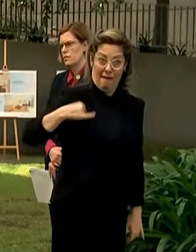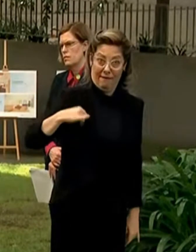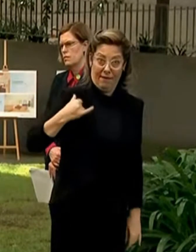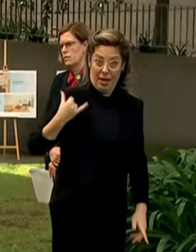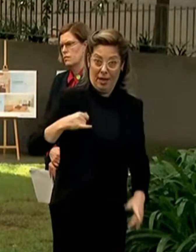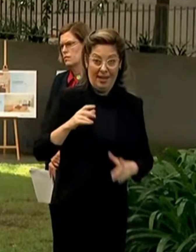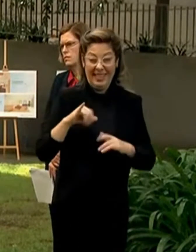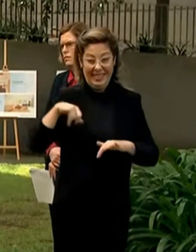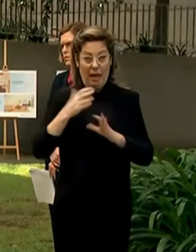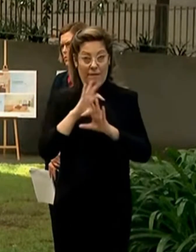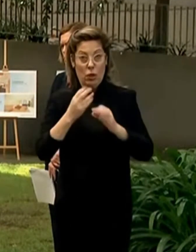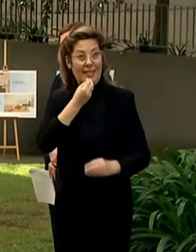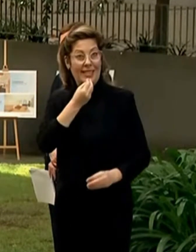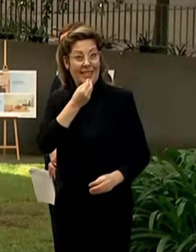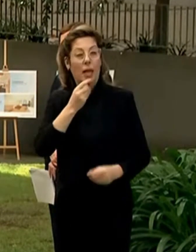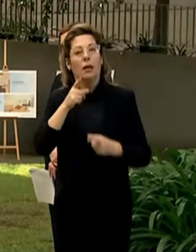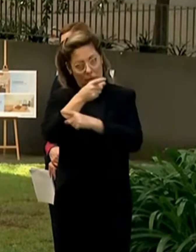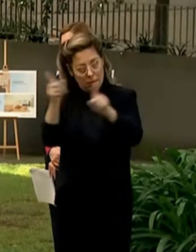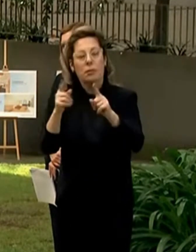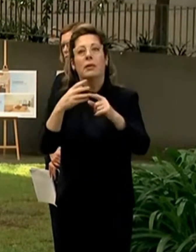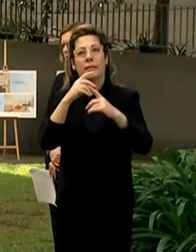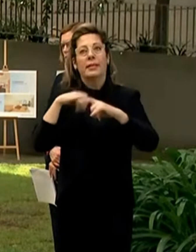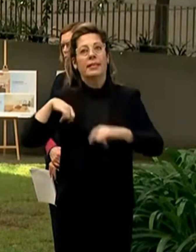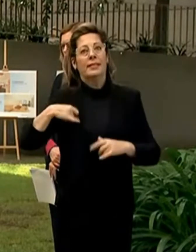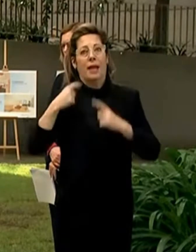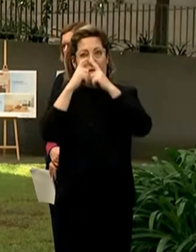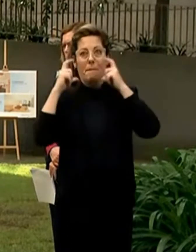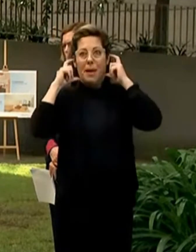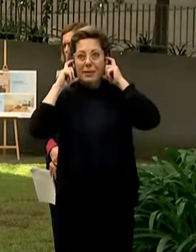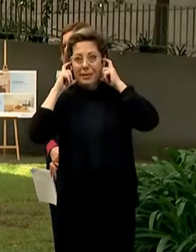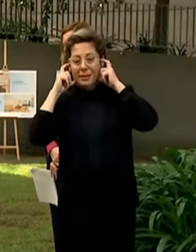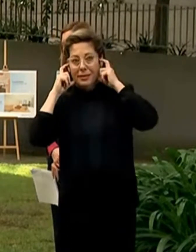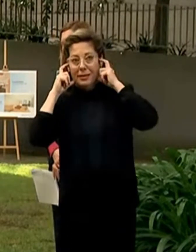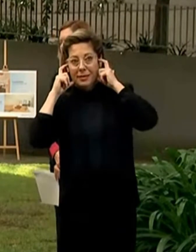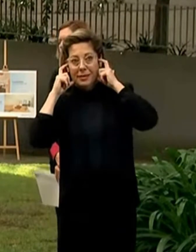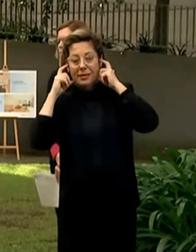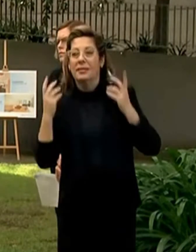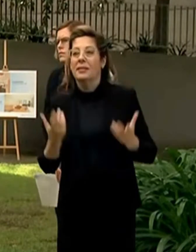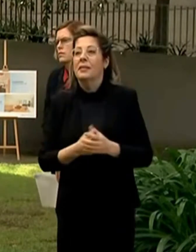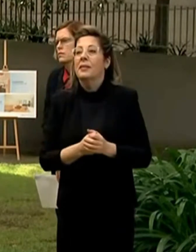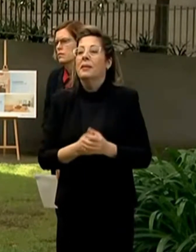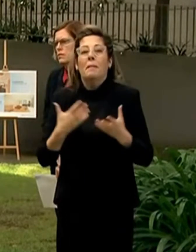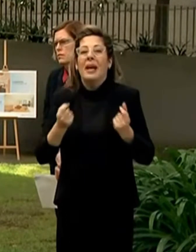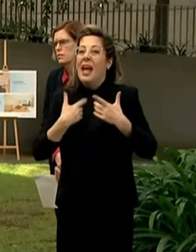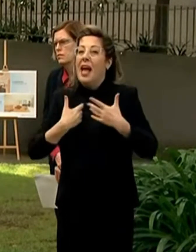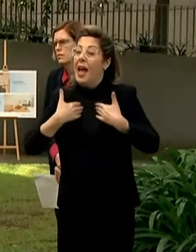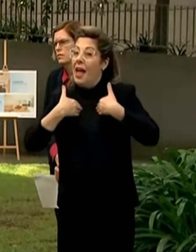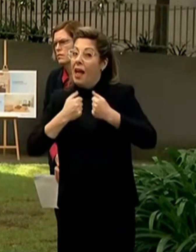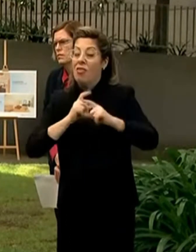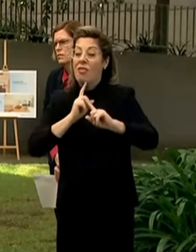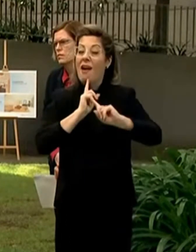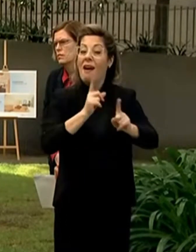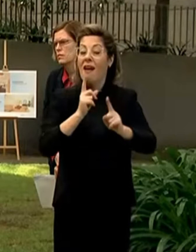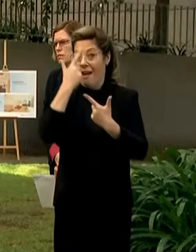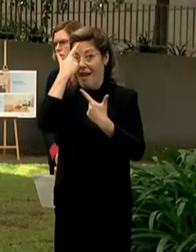customer-facing. But our health advice even goes down to the minutest level of detail. If you actually look